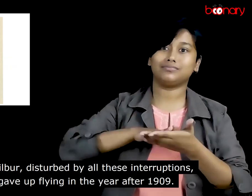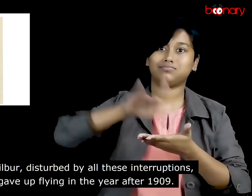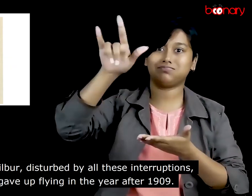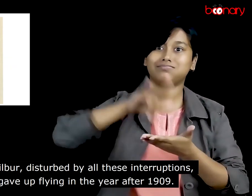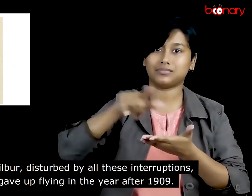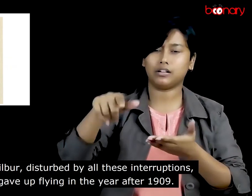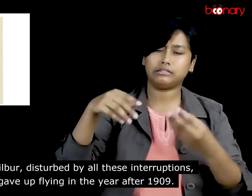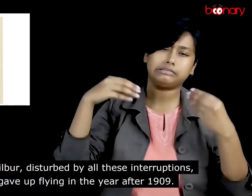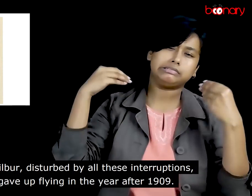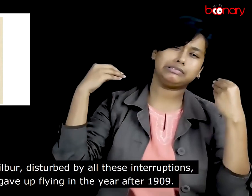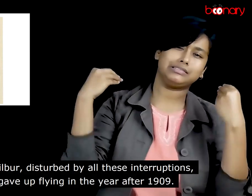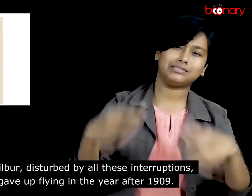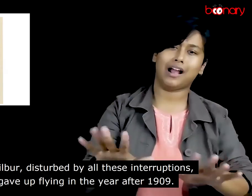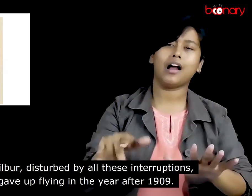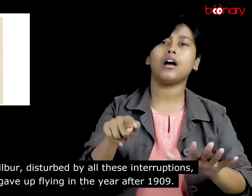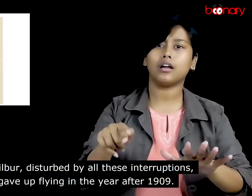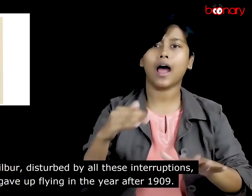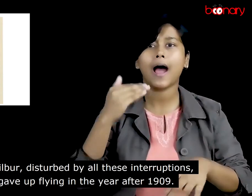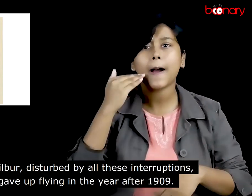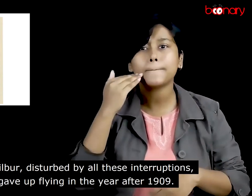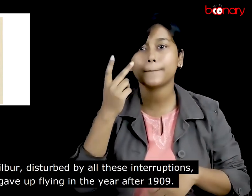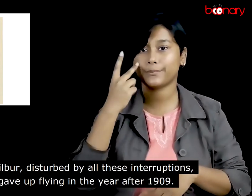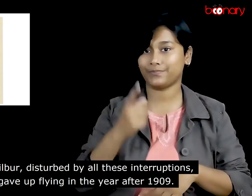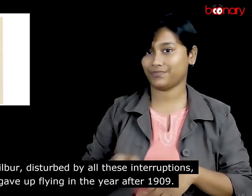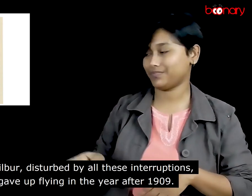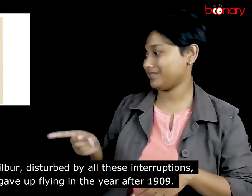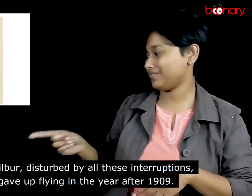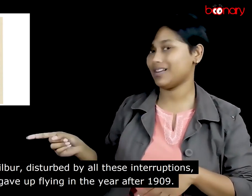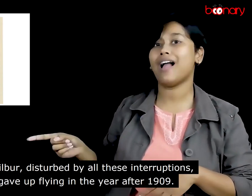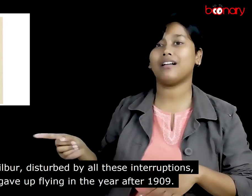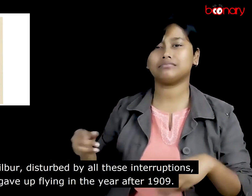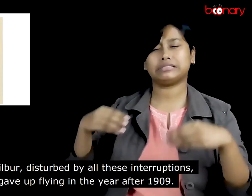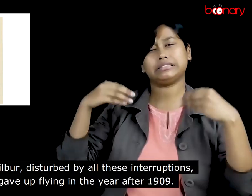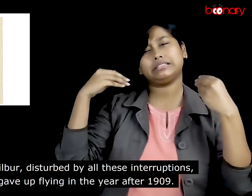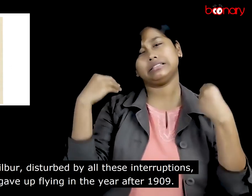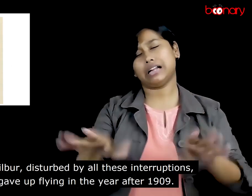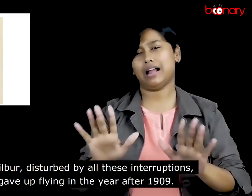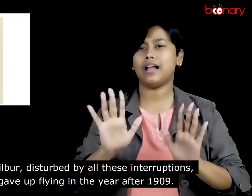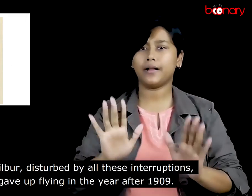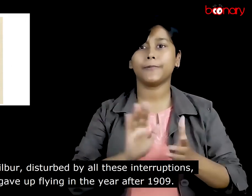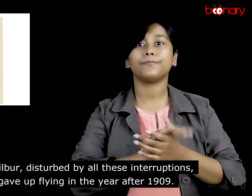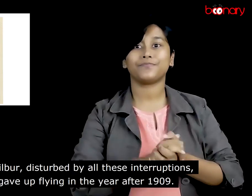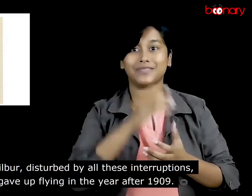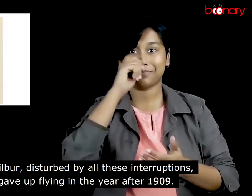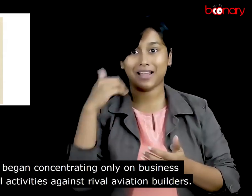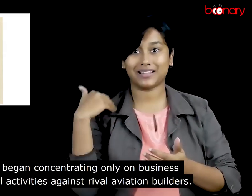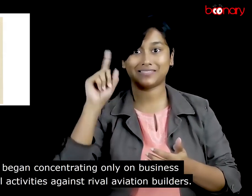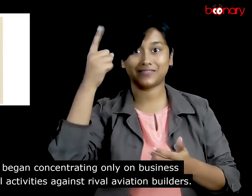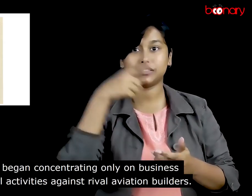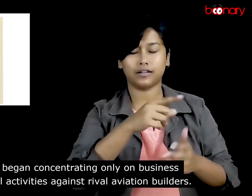in the year after 1909. Wilbur began